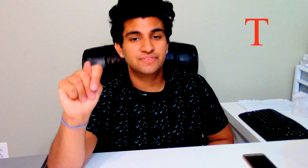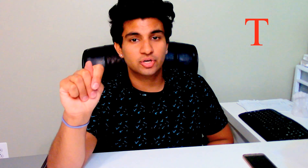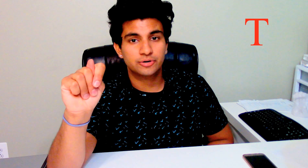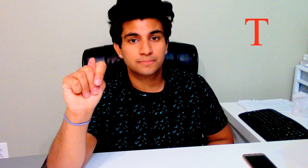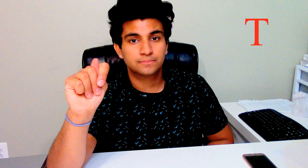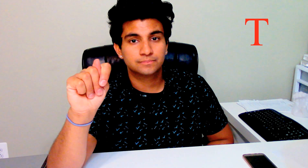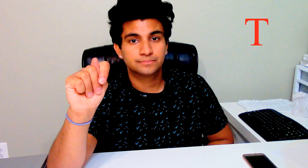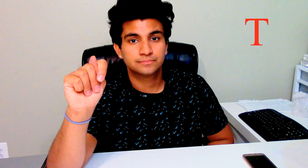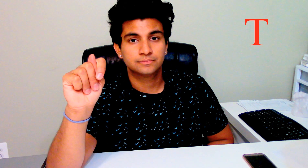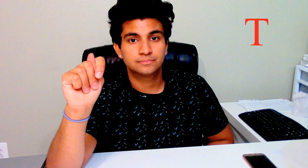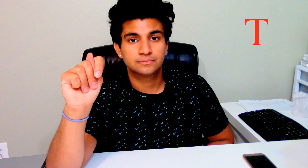finger.